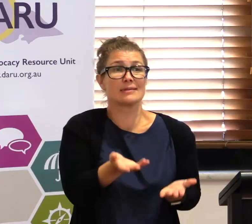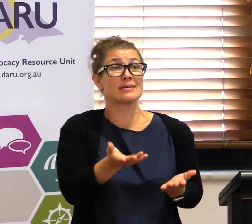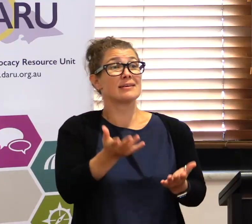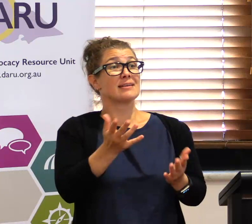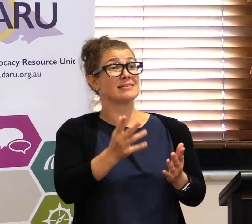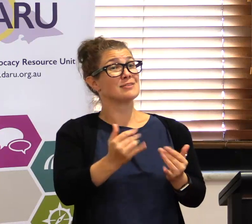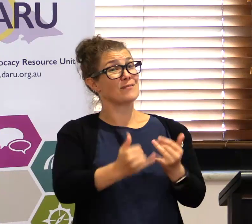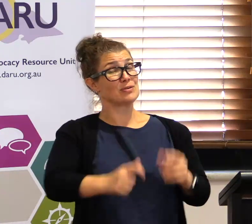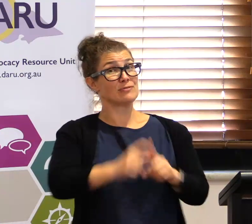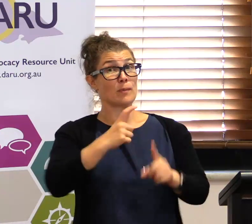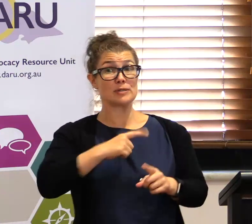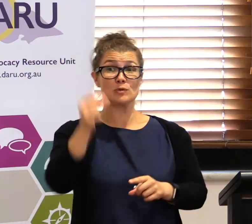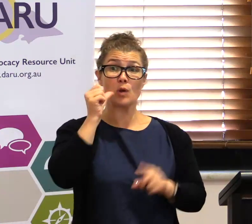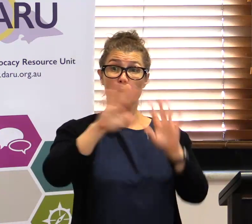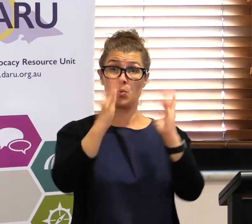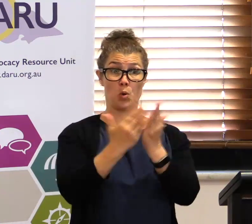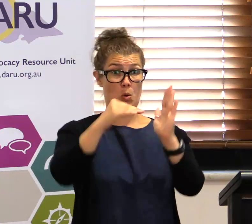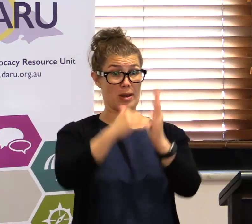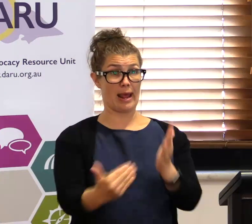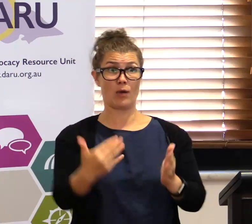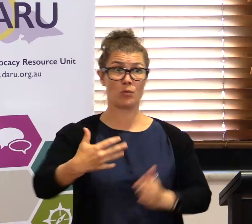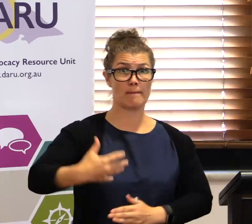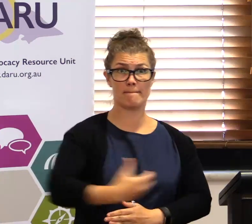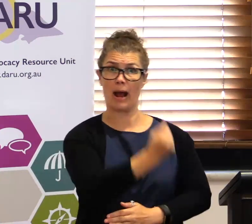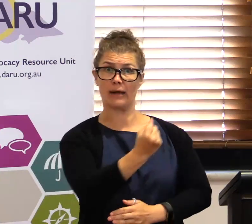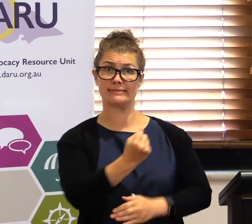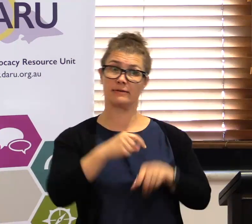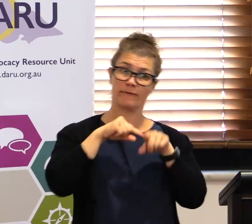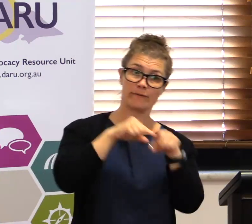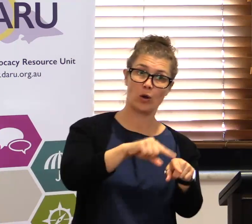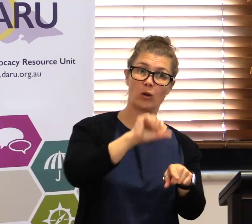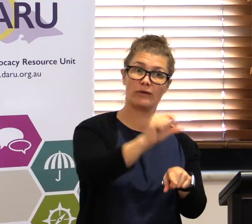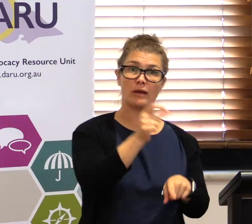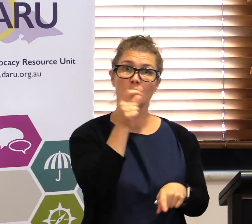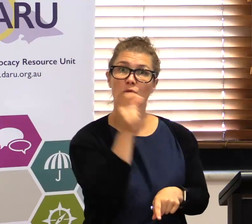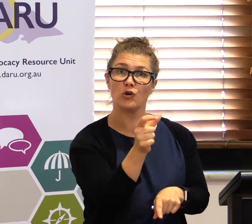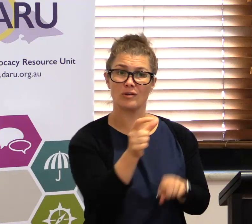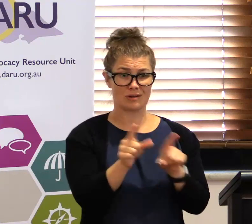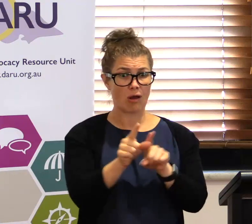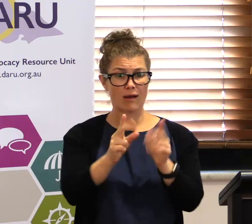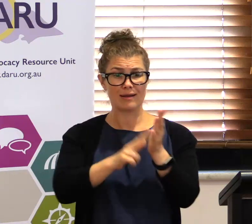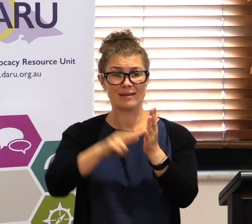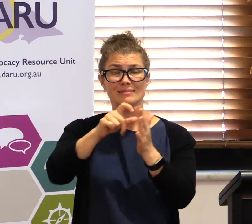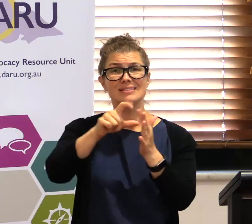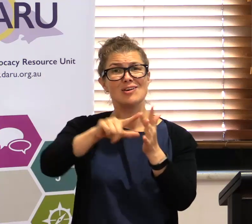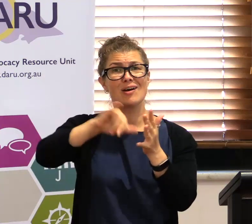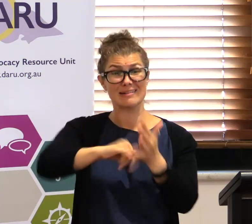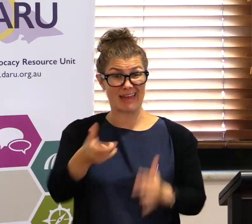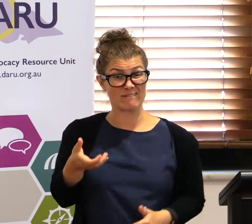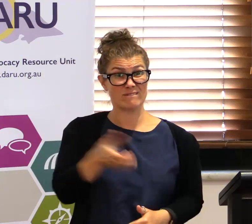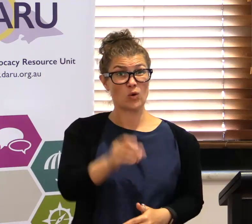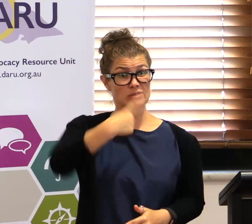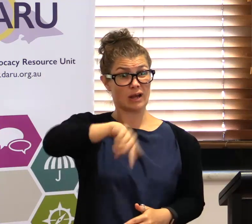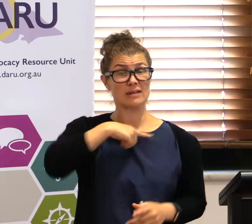now requires us to negotiate on those terms. This is what I'm saying about the NDIS forces us to